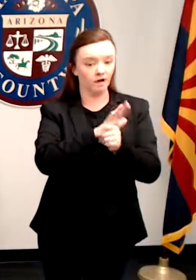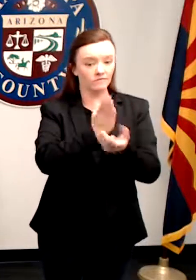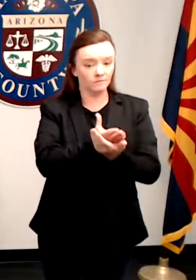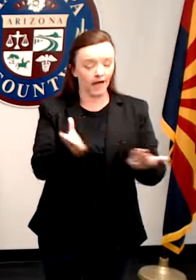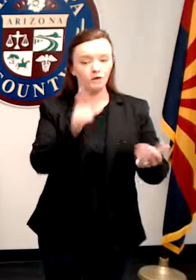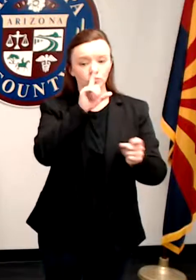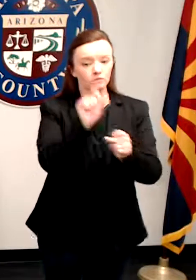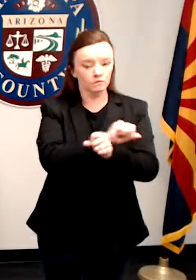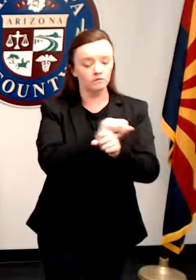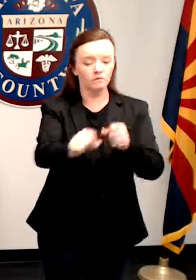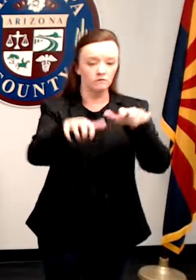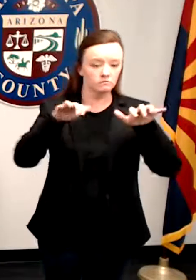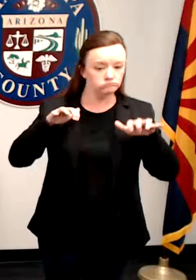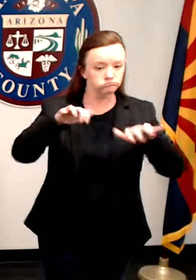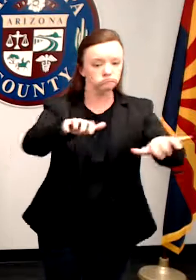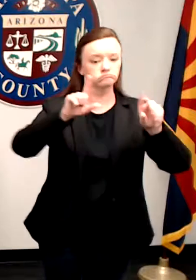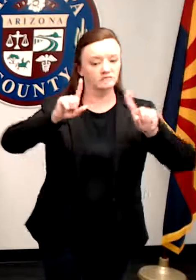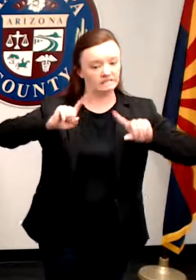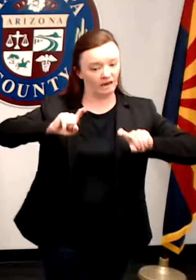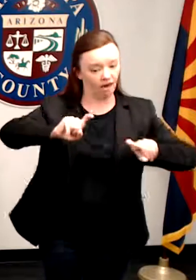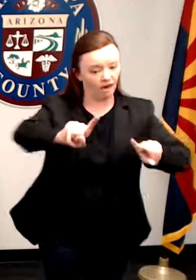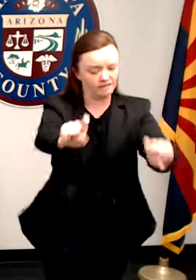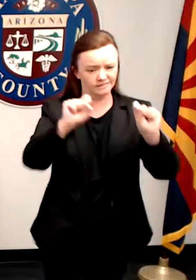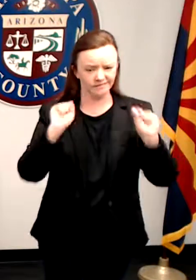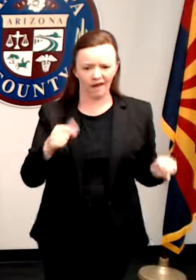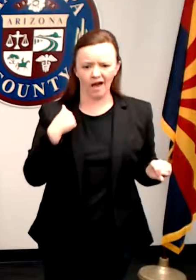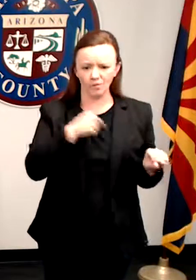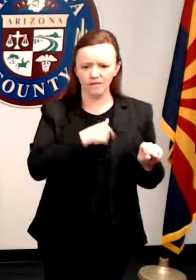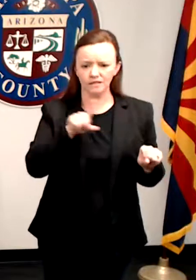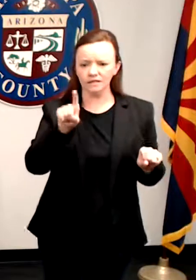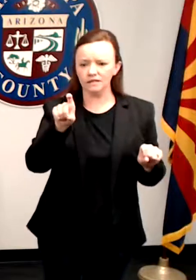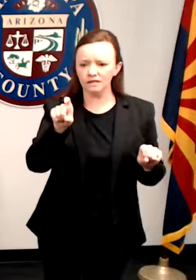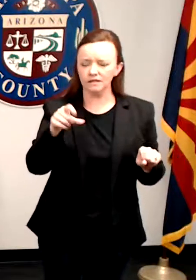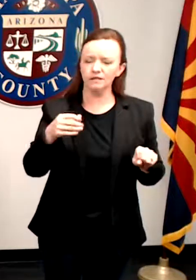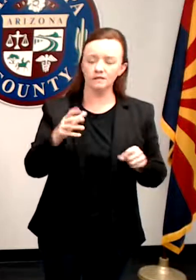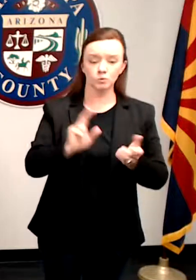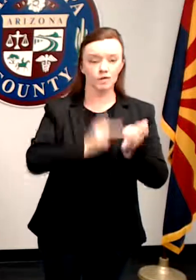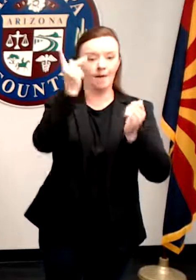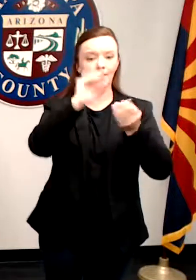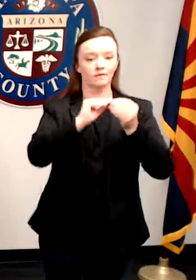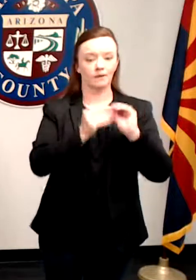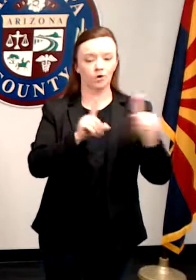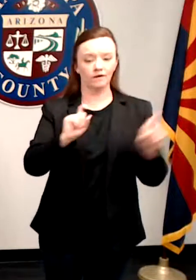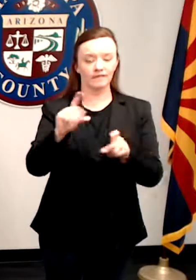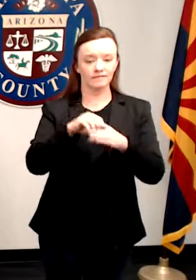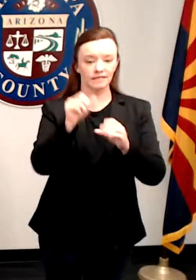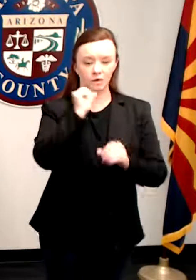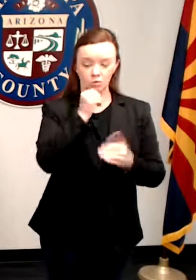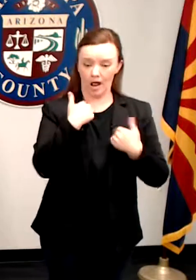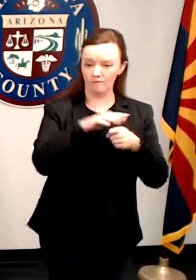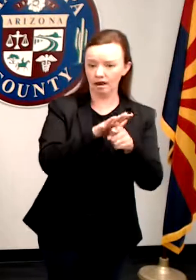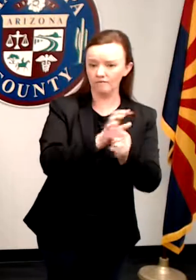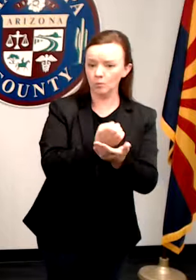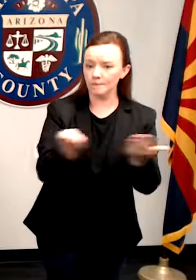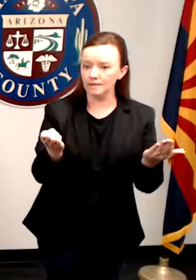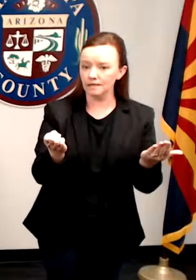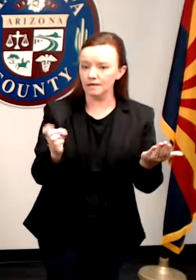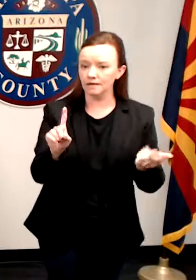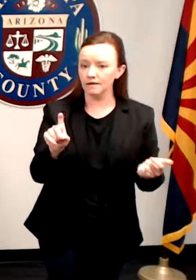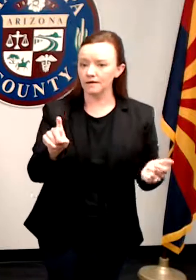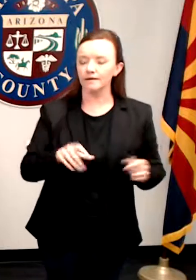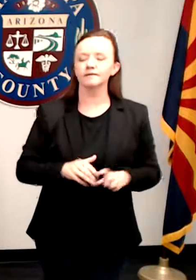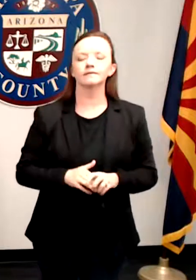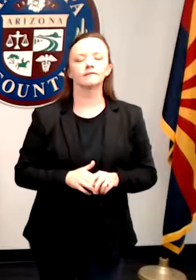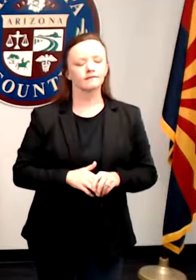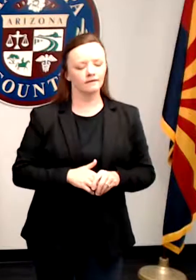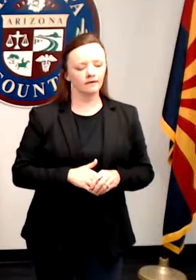do a mass testing blitz to double the number of tests in Arizona every week?